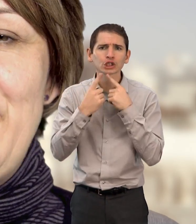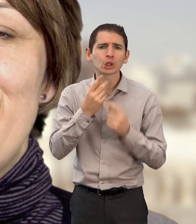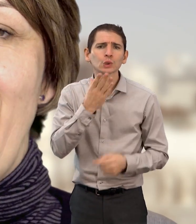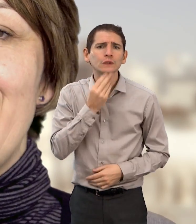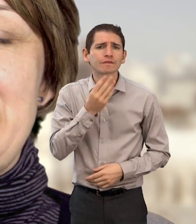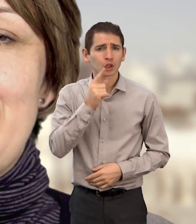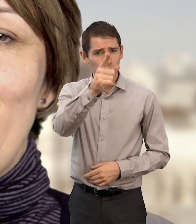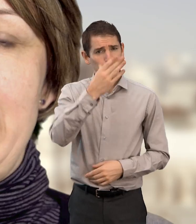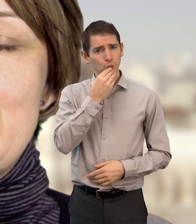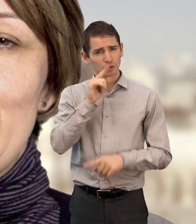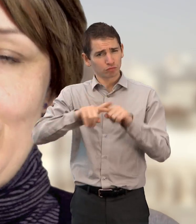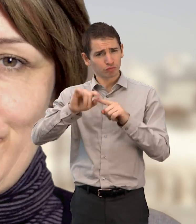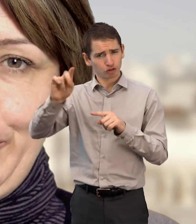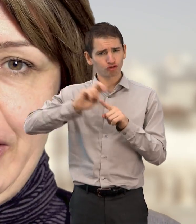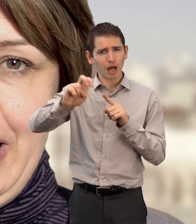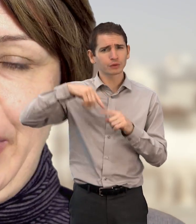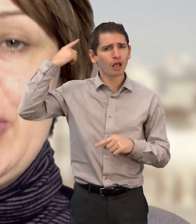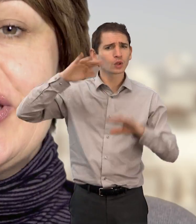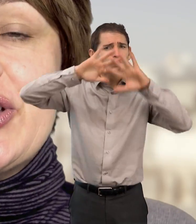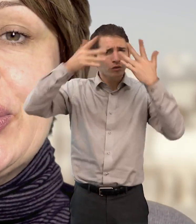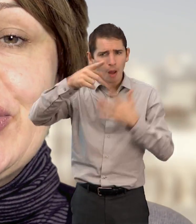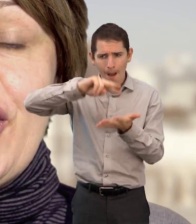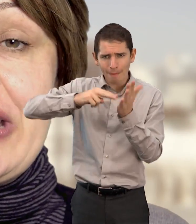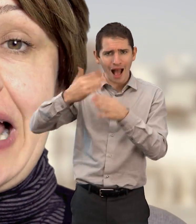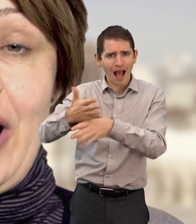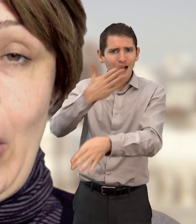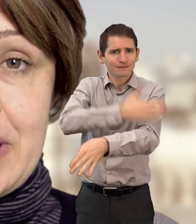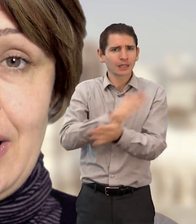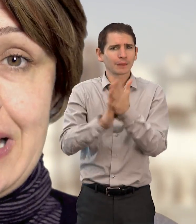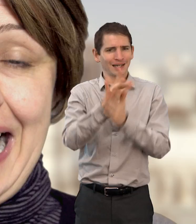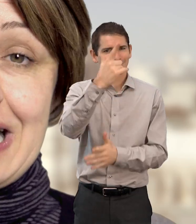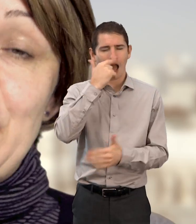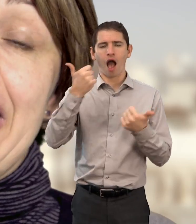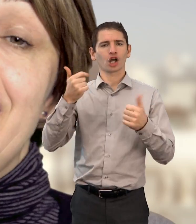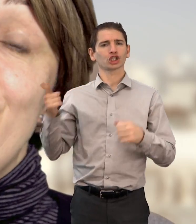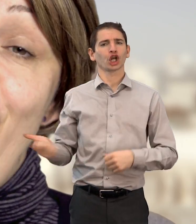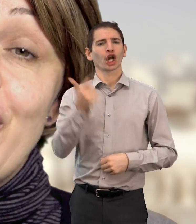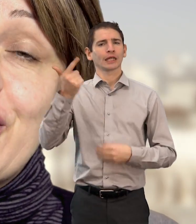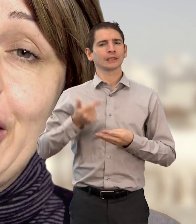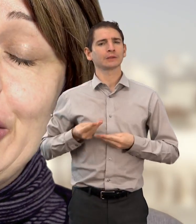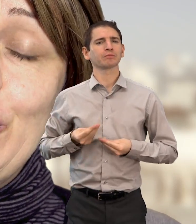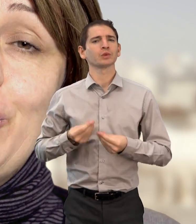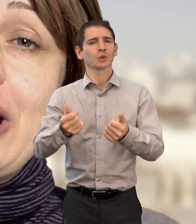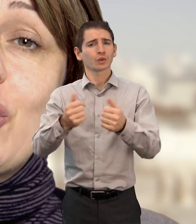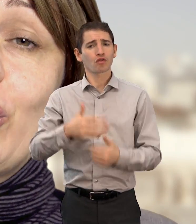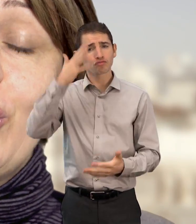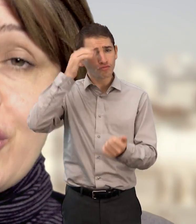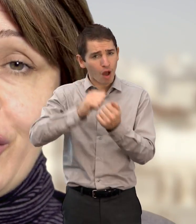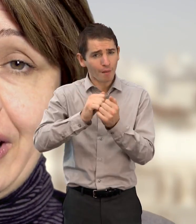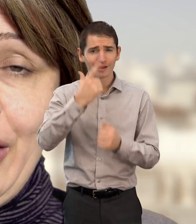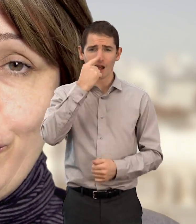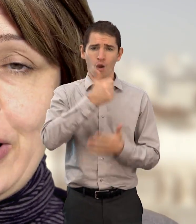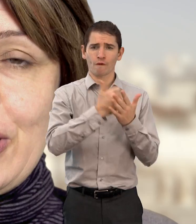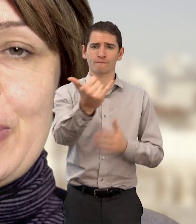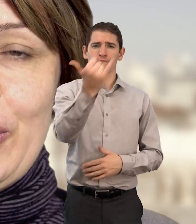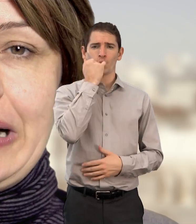I hope you find this information useful. By using the tools on the TfL website and planning in advance, you can make sure your